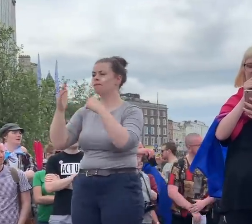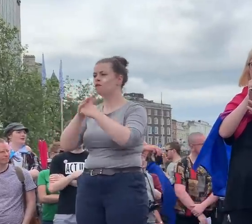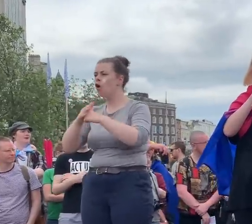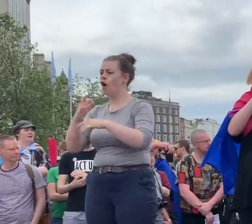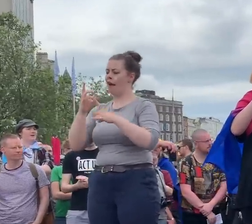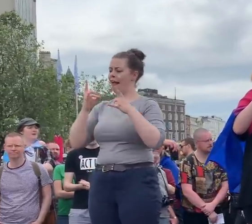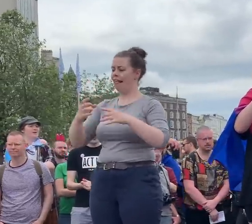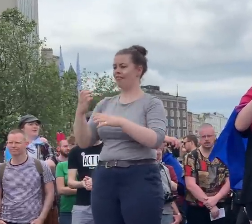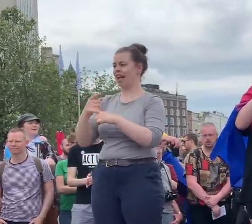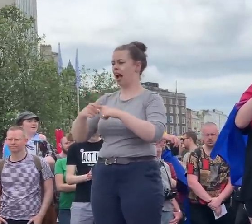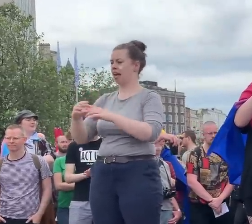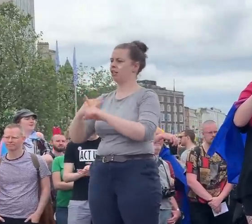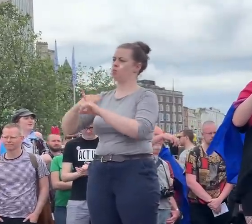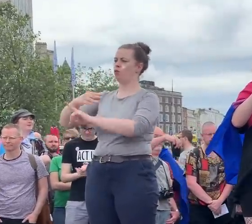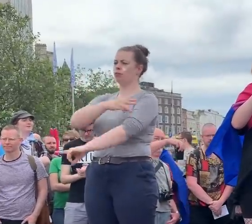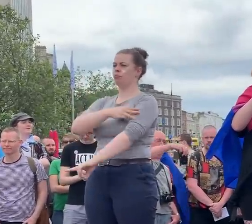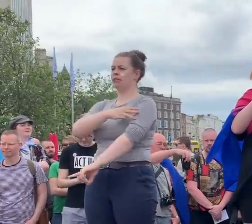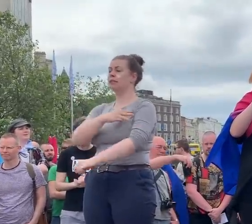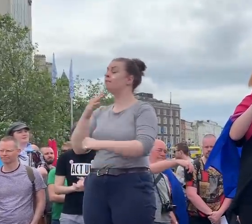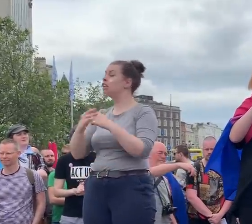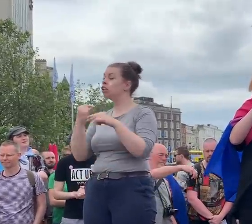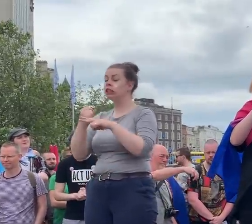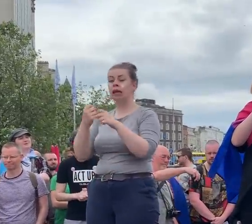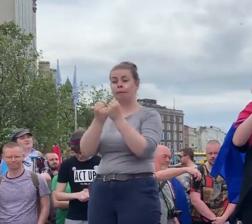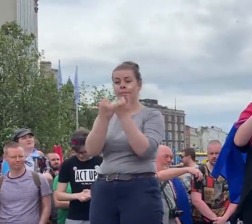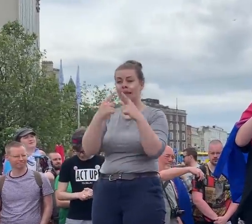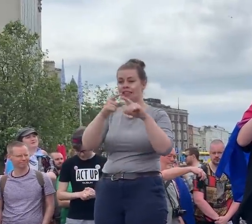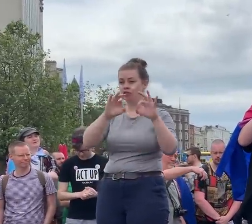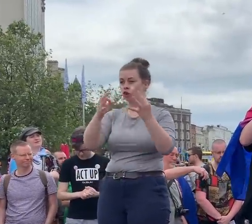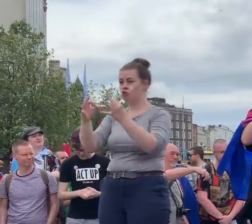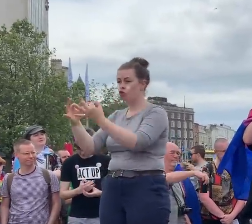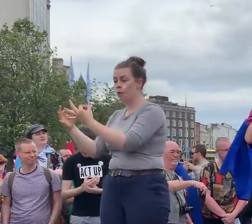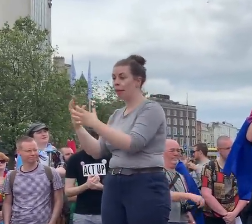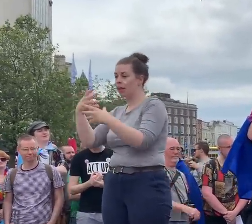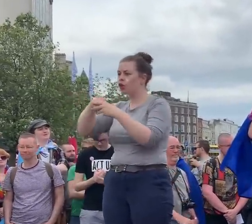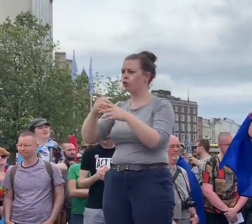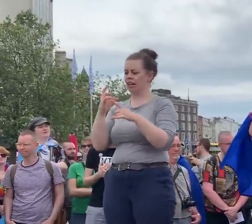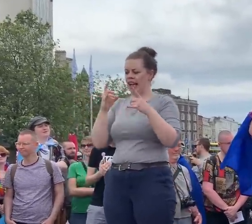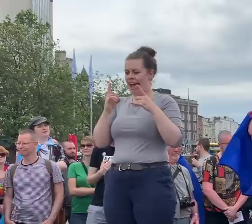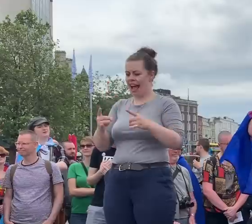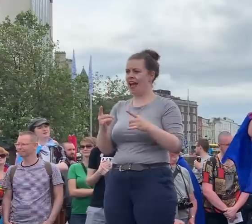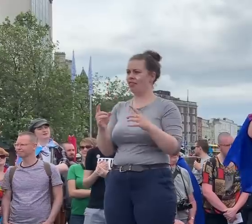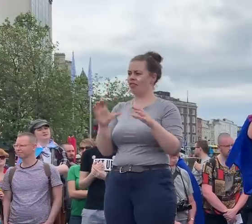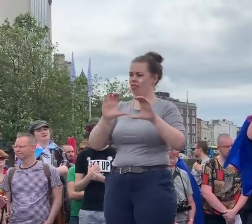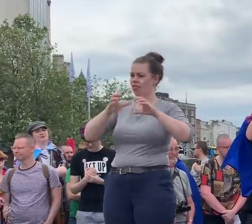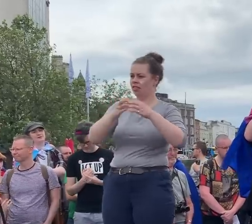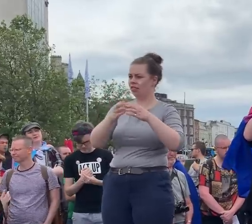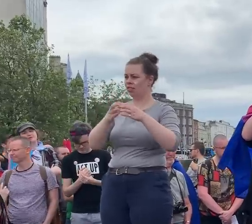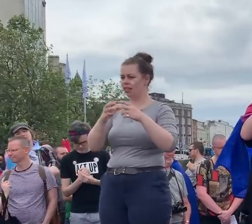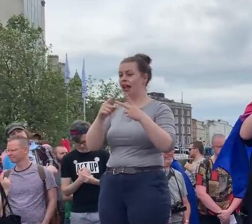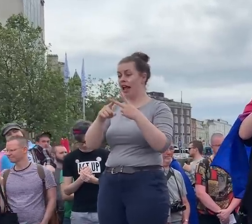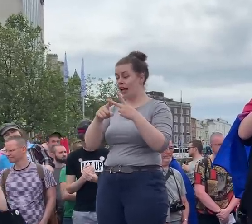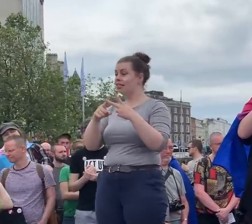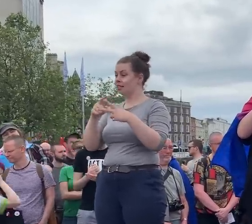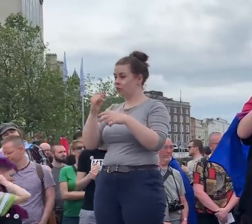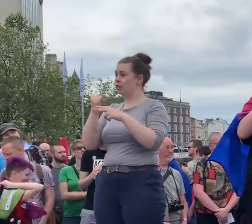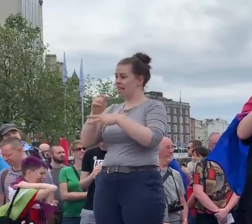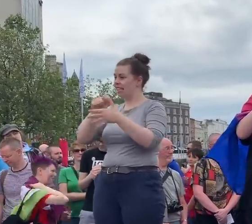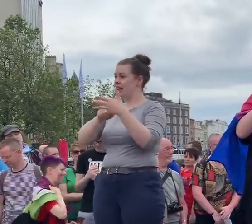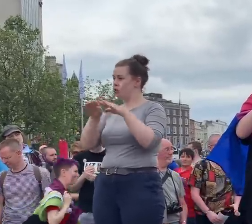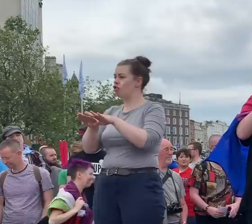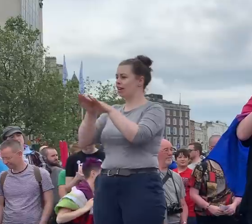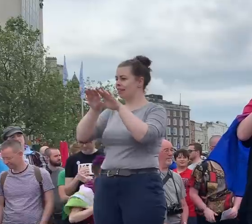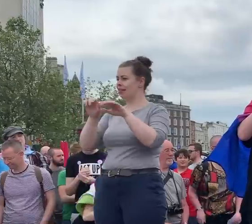policing. He served on numerous community forums in Caolite, including the Caolite Health Forum, Neighbourhood Watch and as a branch secretary for the Democratic